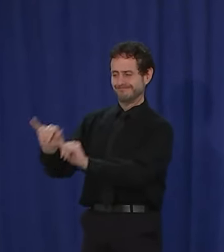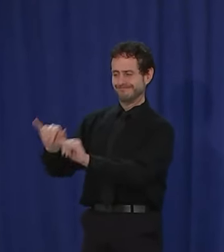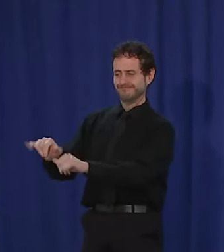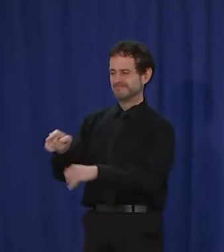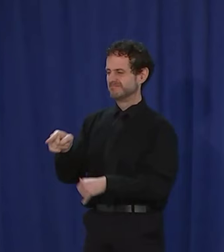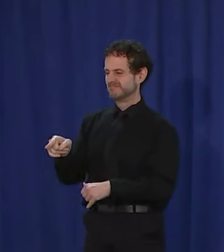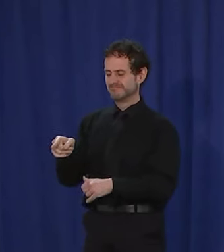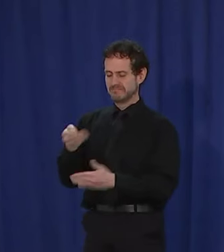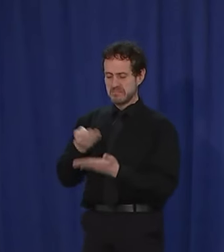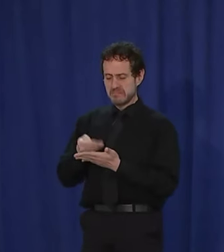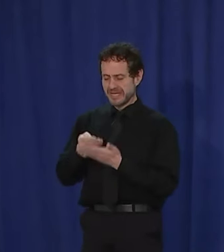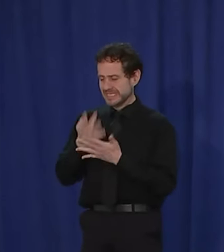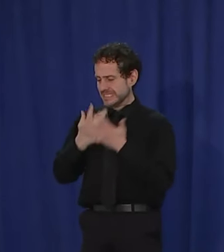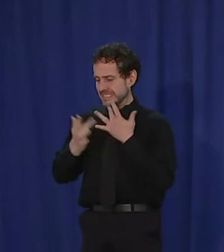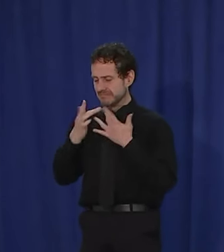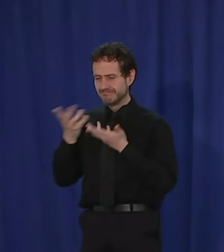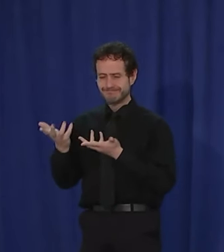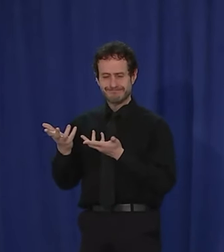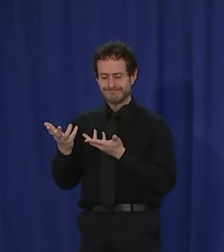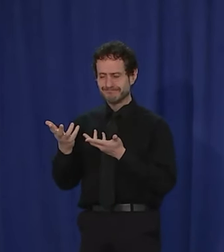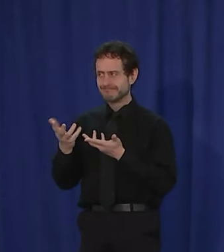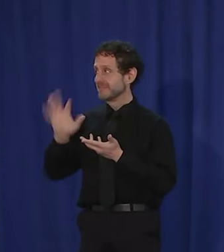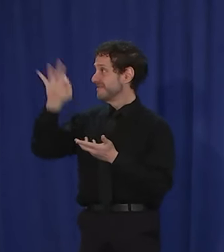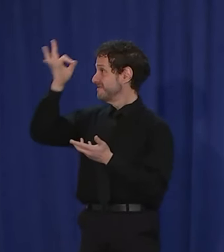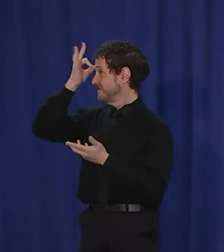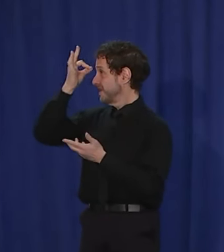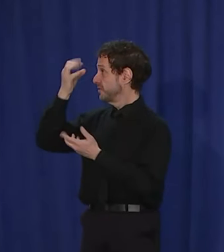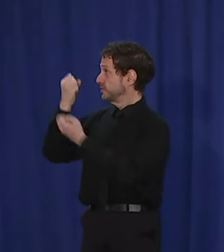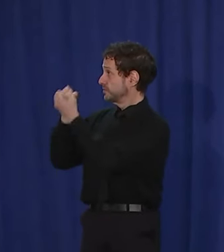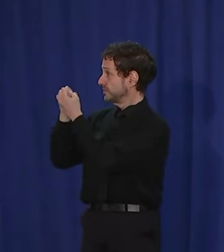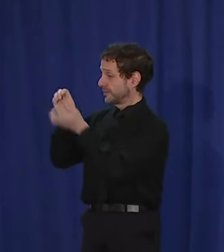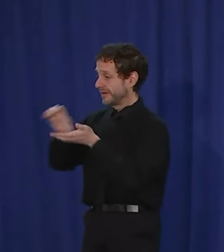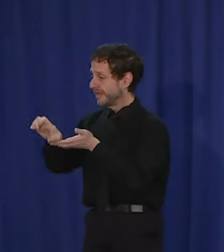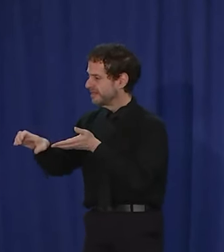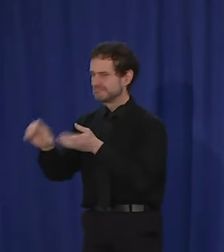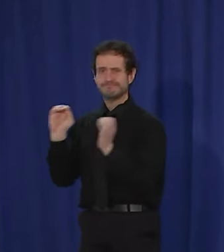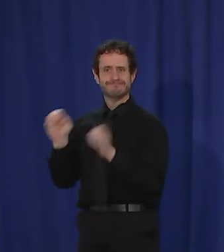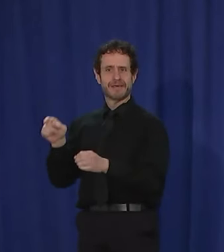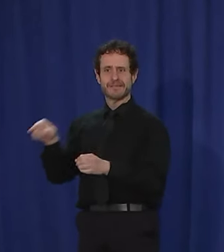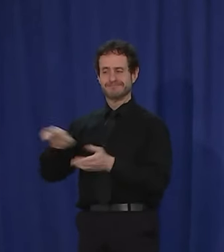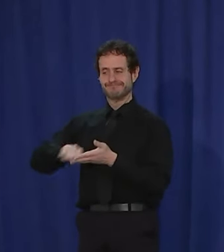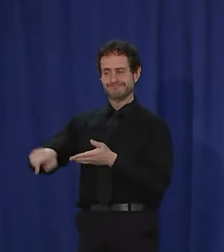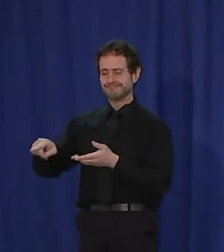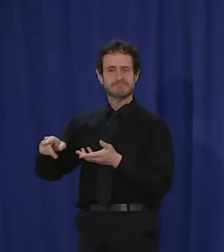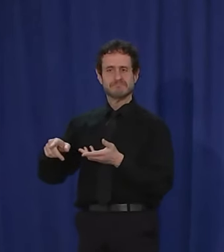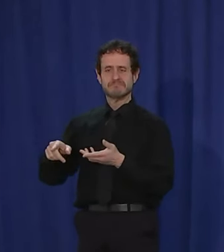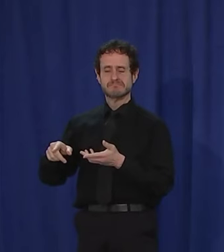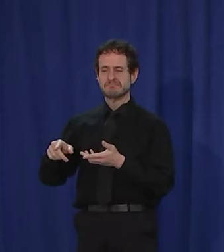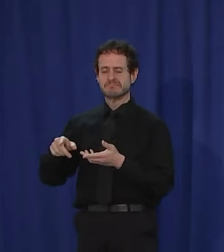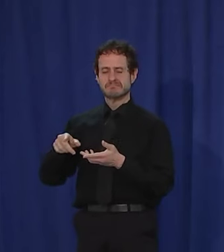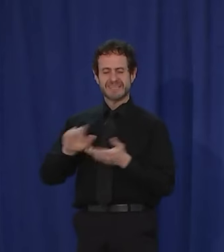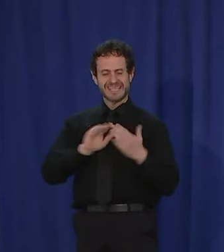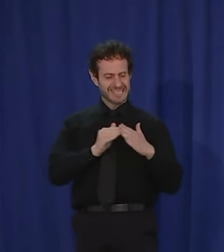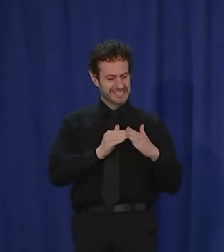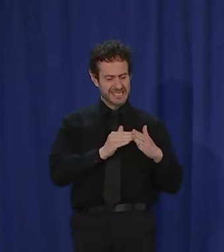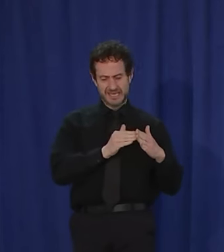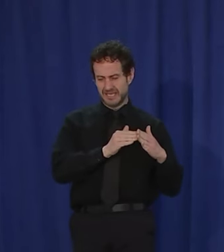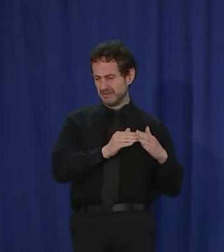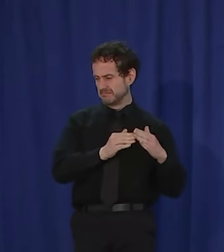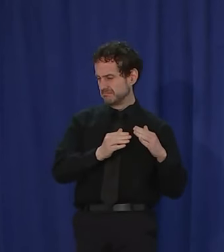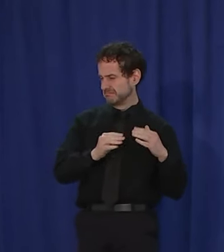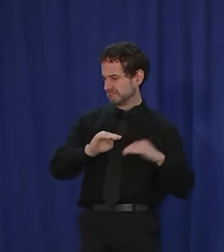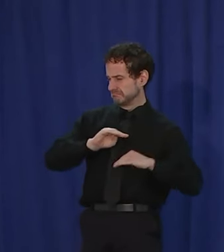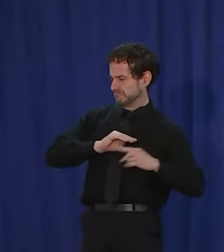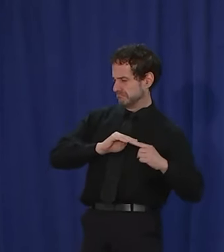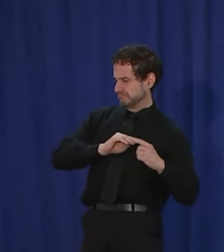the financial support from the federal government. How can the city government meet these folks and try to help them